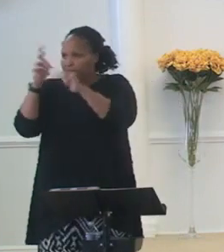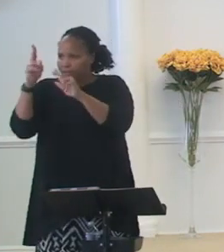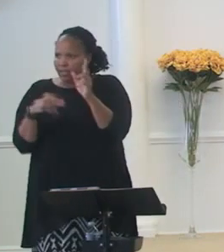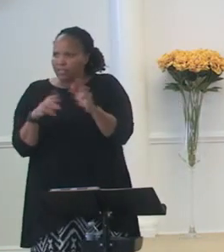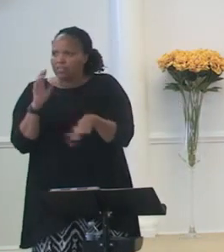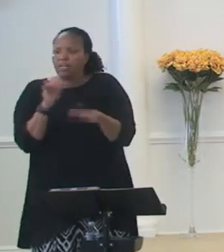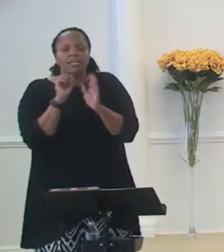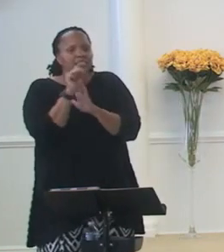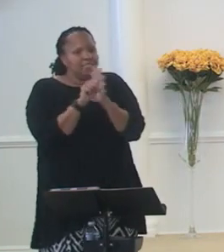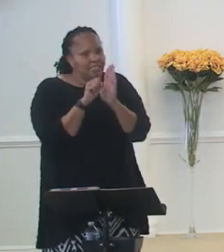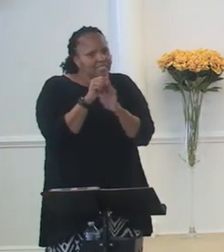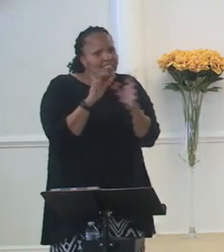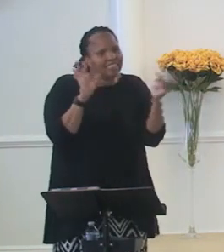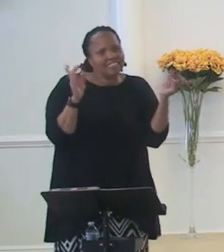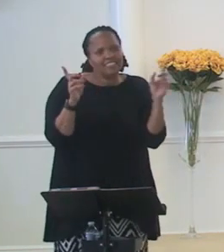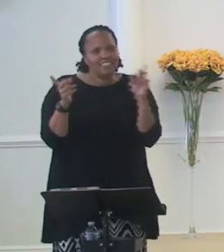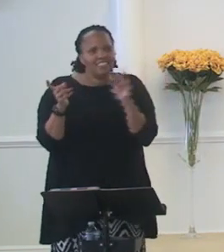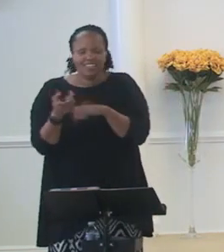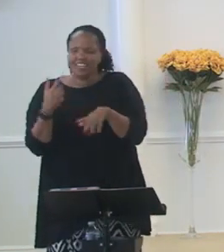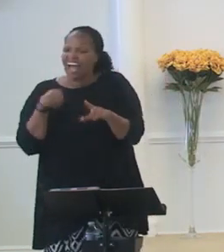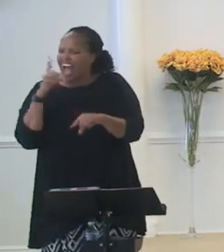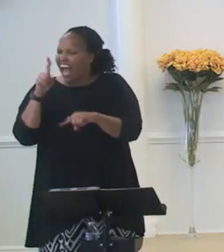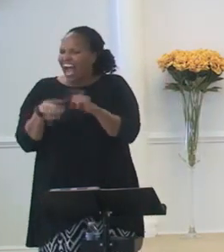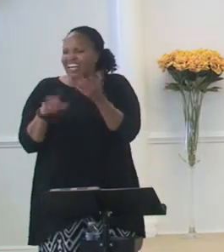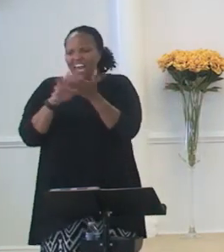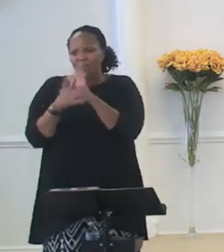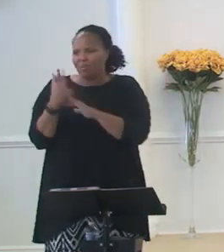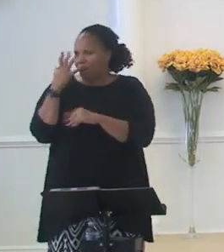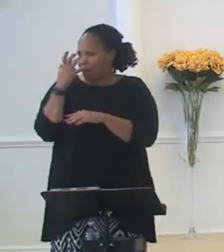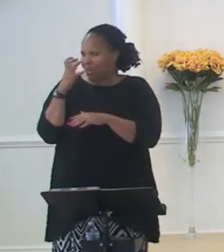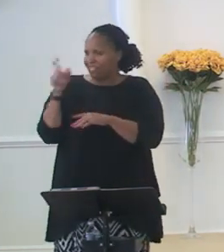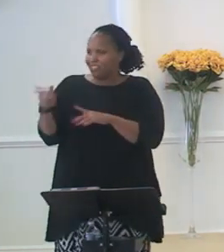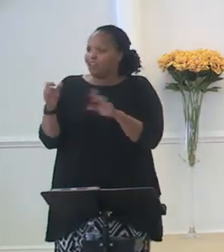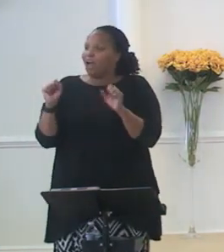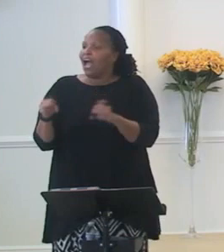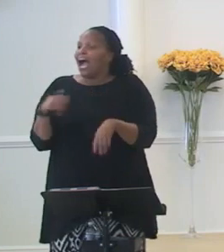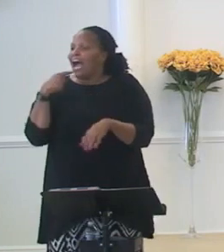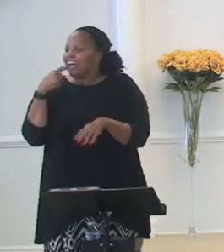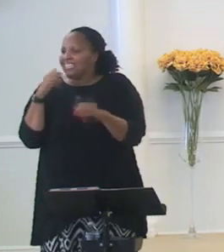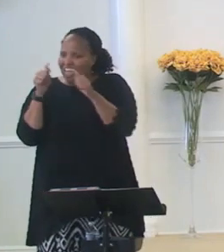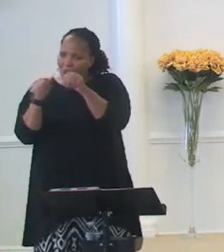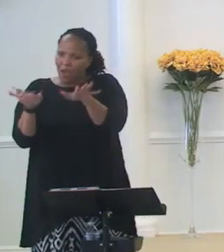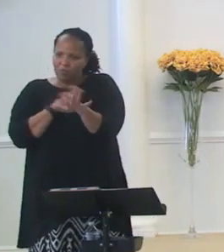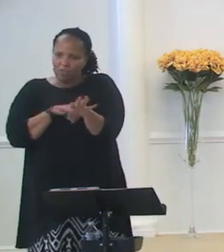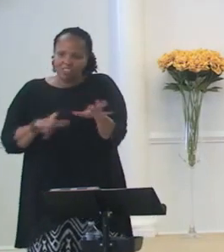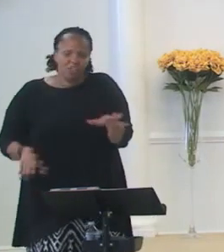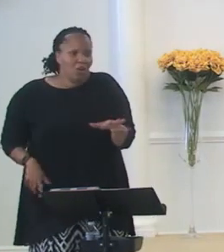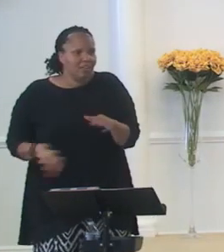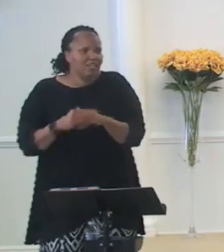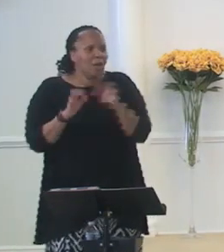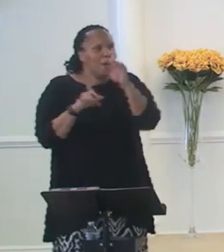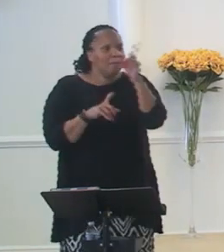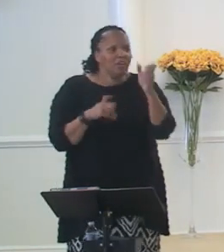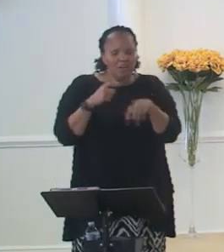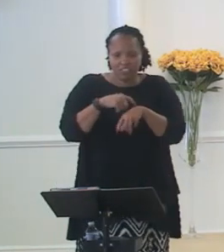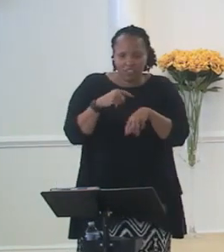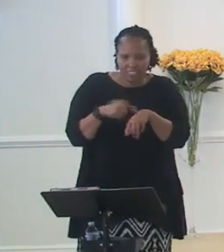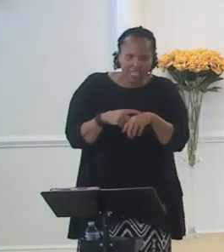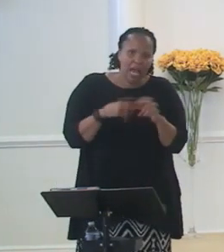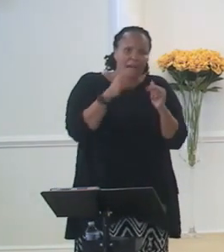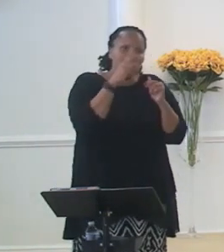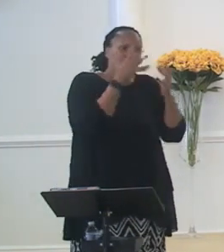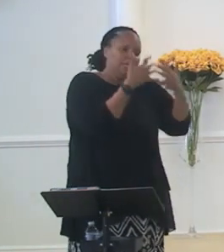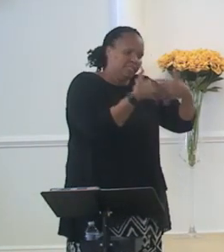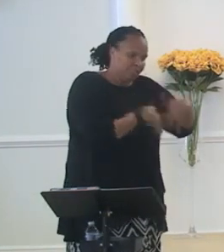going to change. I can't get mad at you. All I can say, bless the Lord, because there's a time for Paras